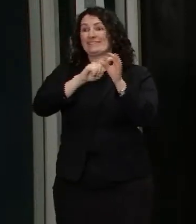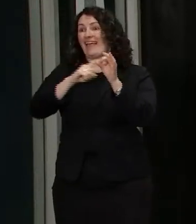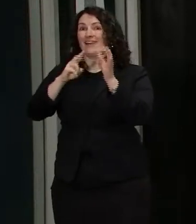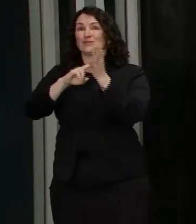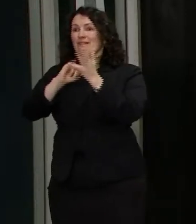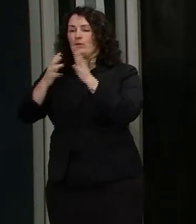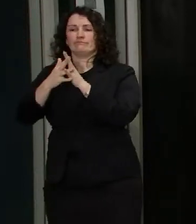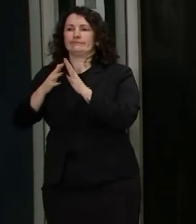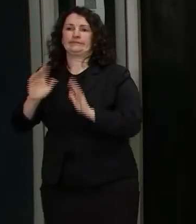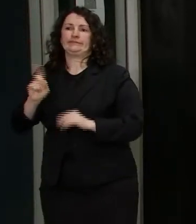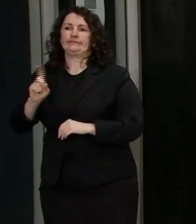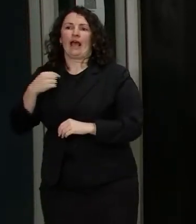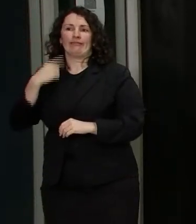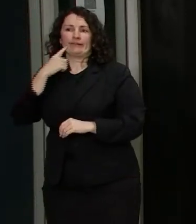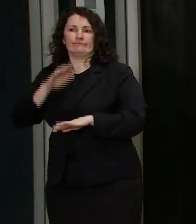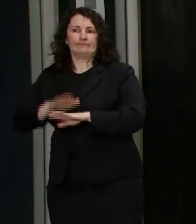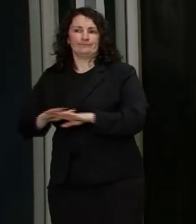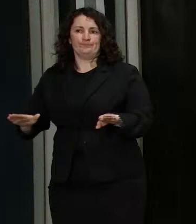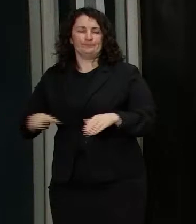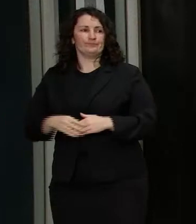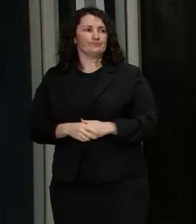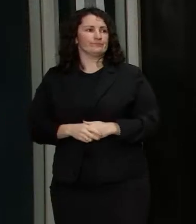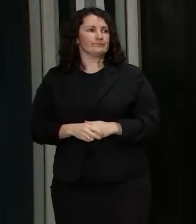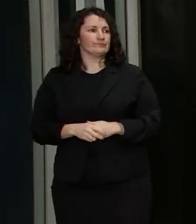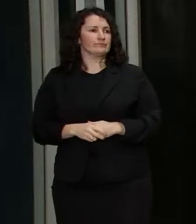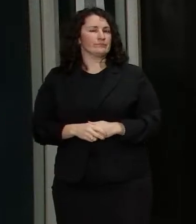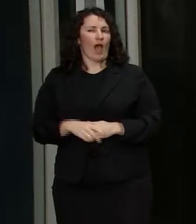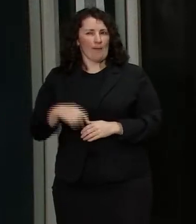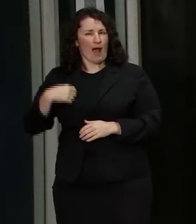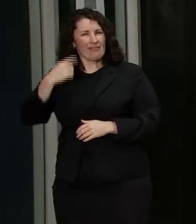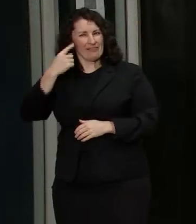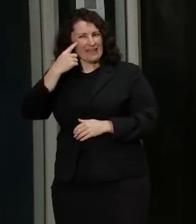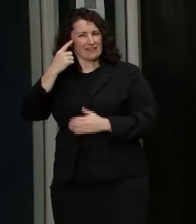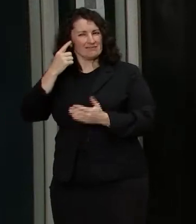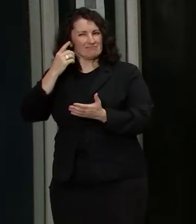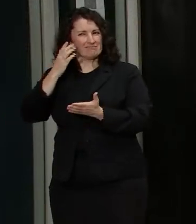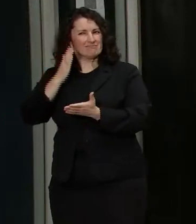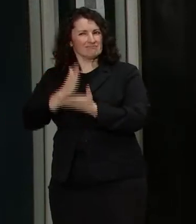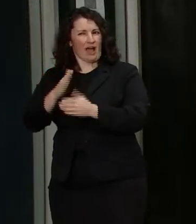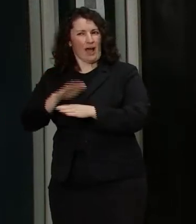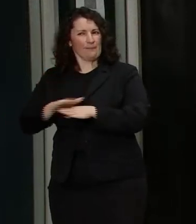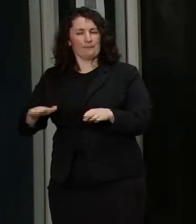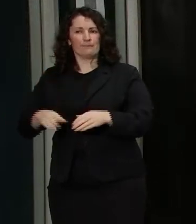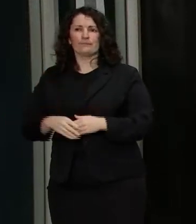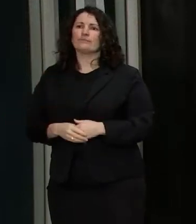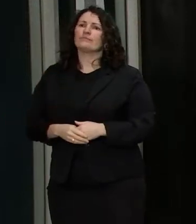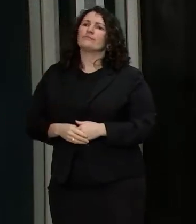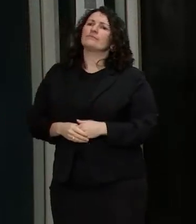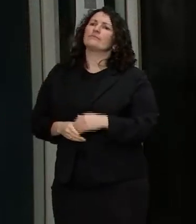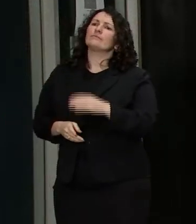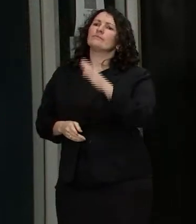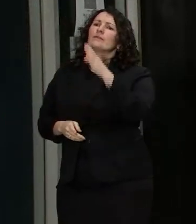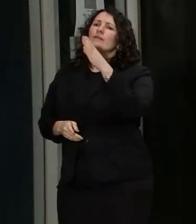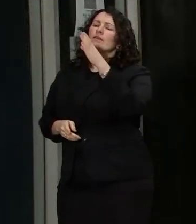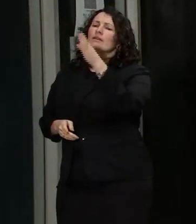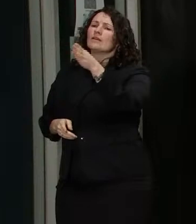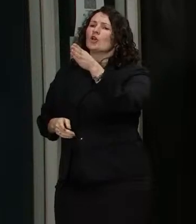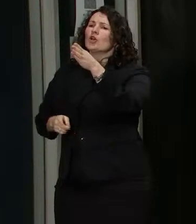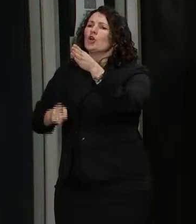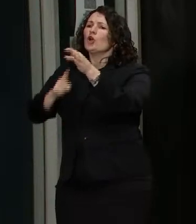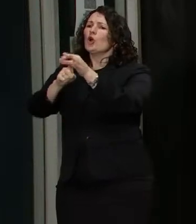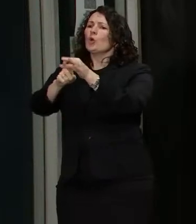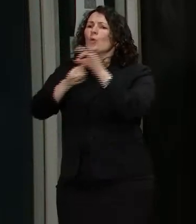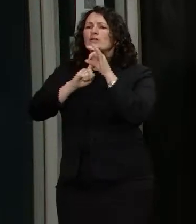to you. I just don't want to give you a definitive answer. Yeah, on when I'm not 100% confident on my answer. Where are we at with the online booking function for